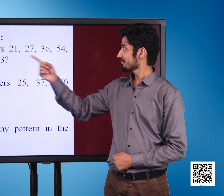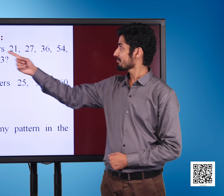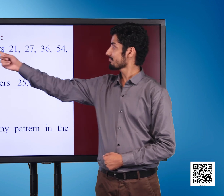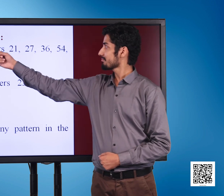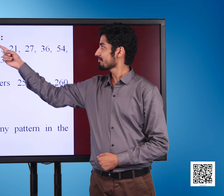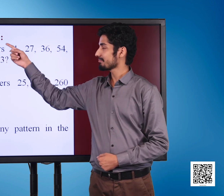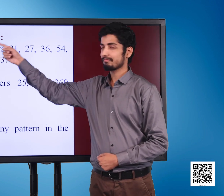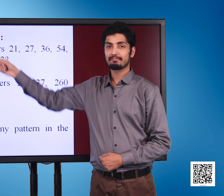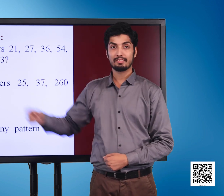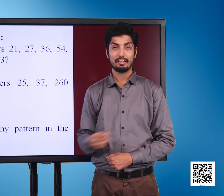Divisibility by 3.